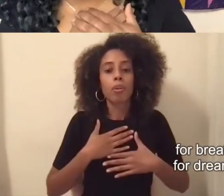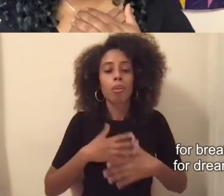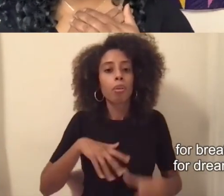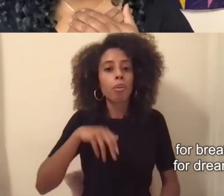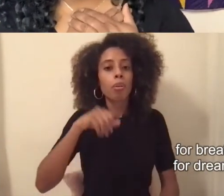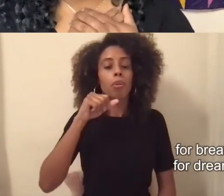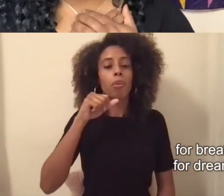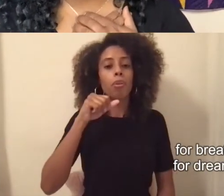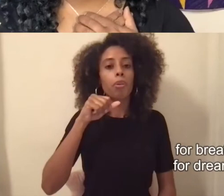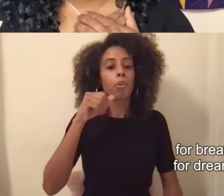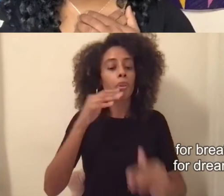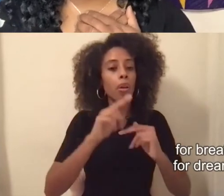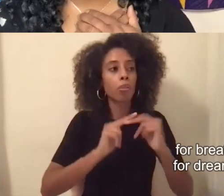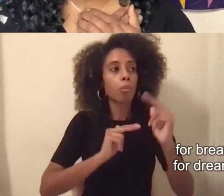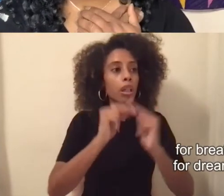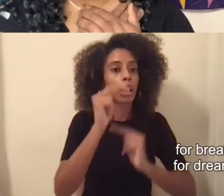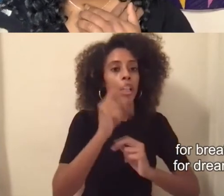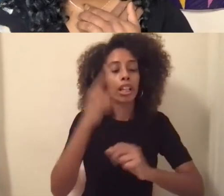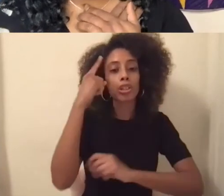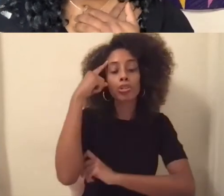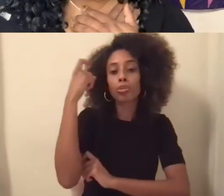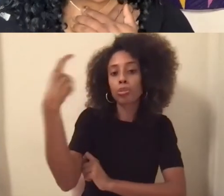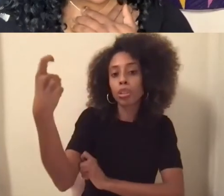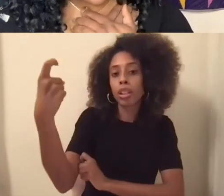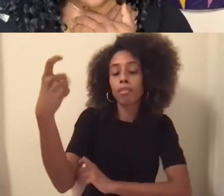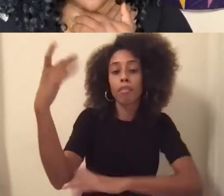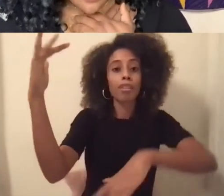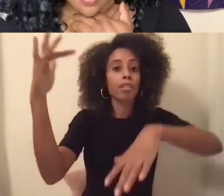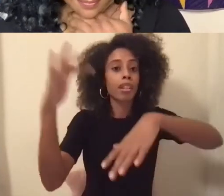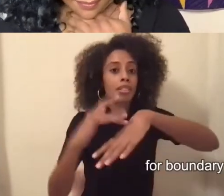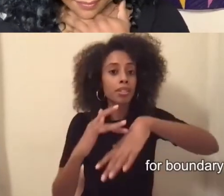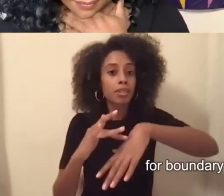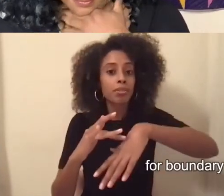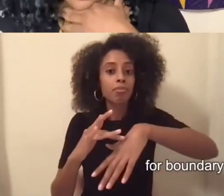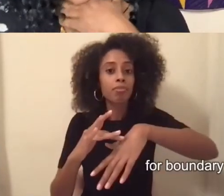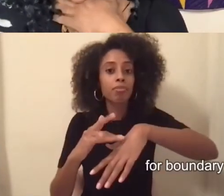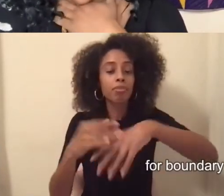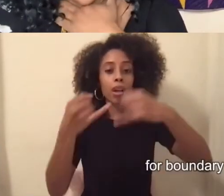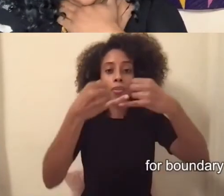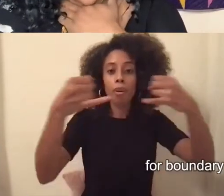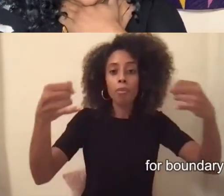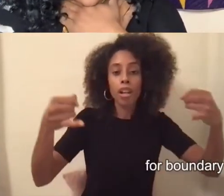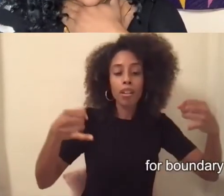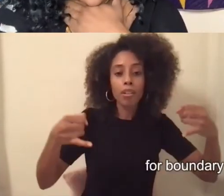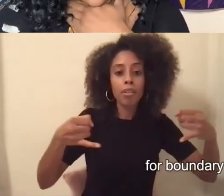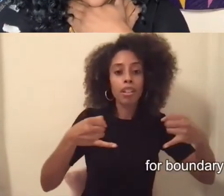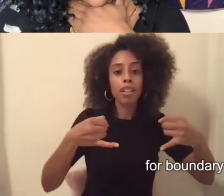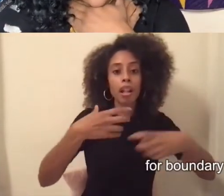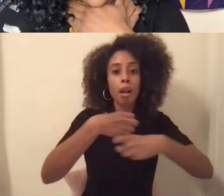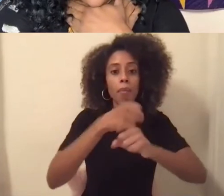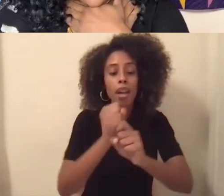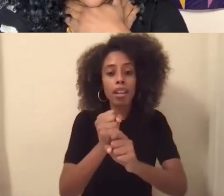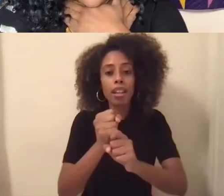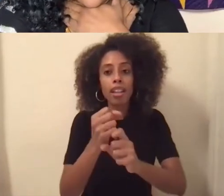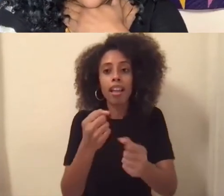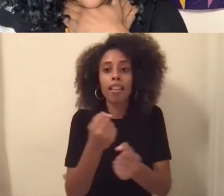building, for dreaming, for touching, for boundary making, and for loving.